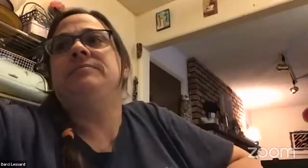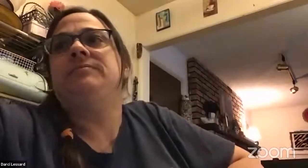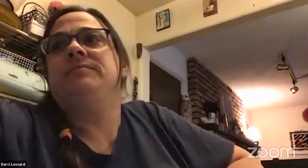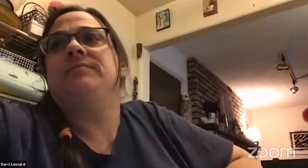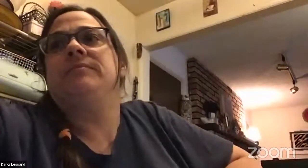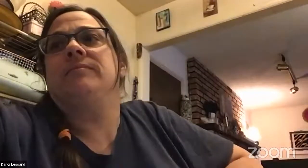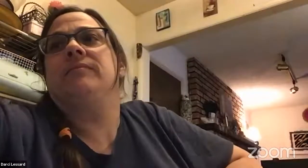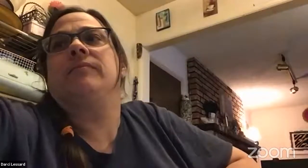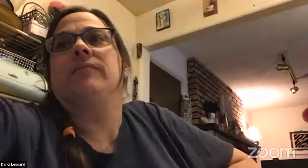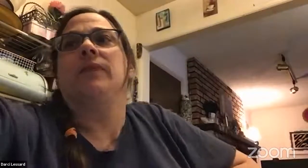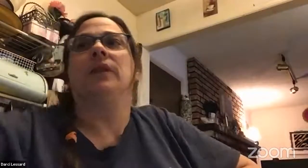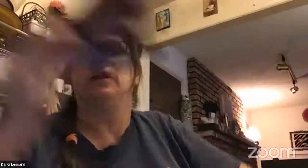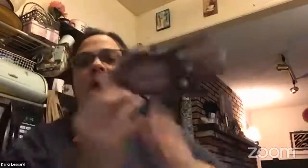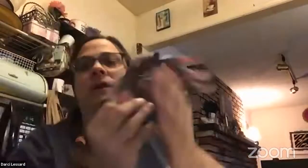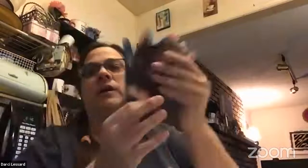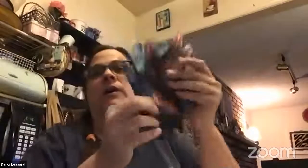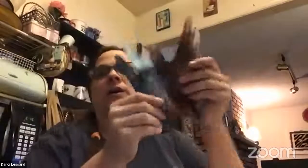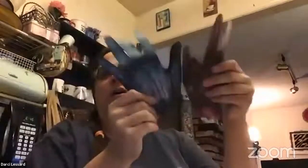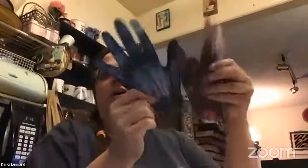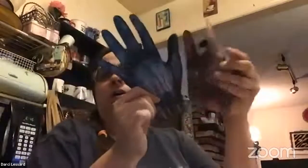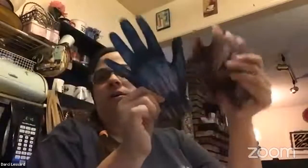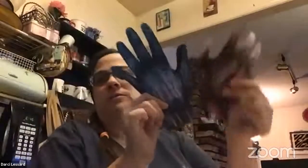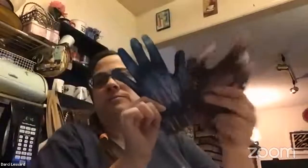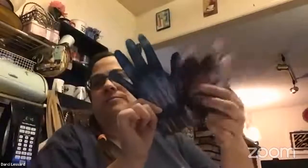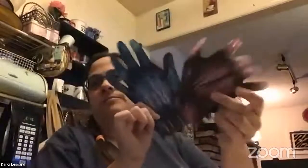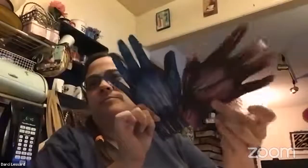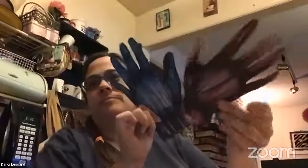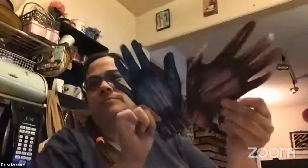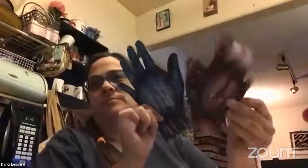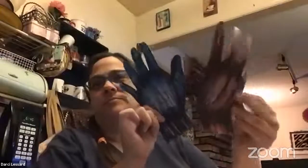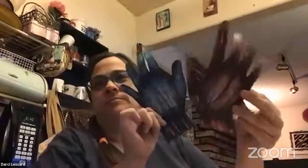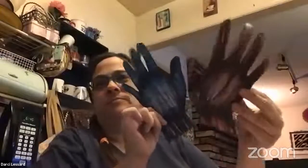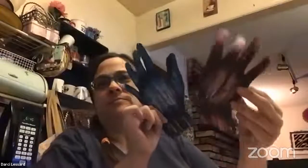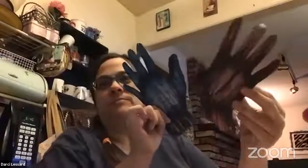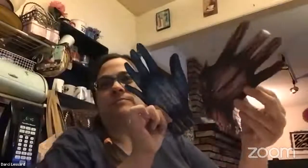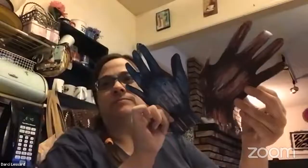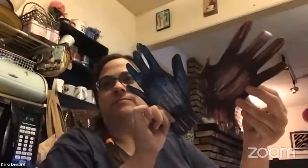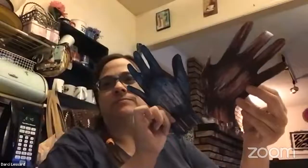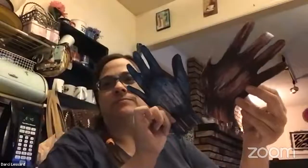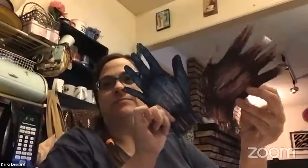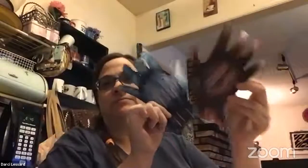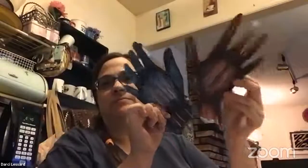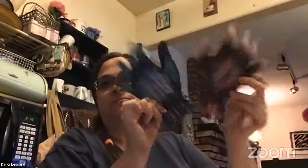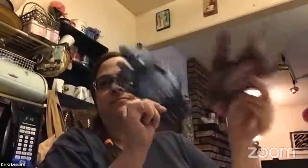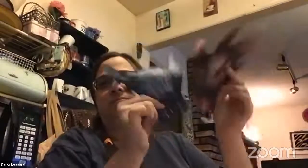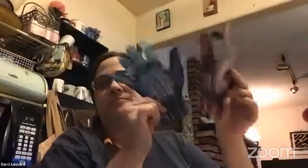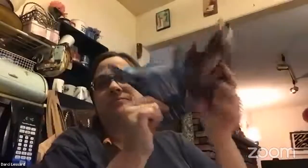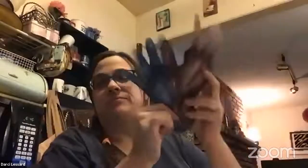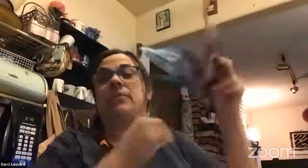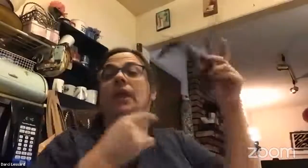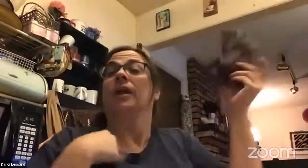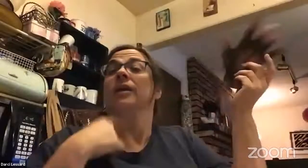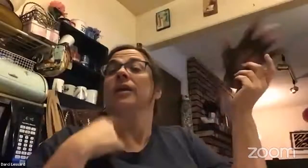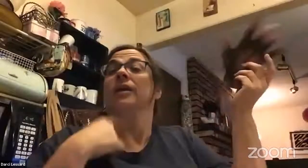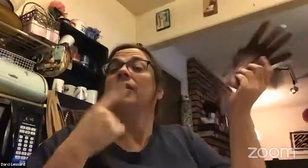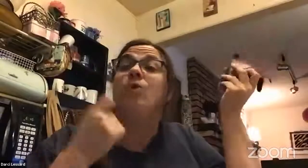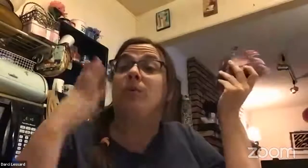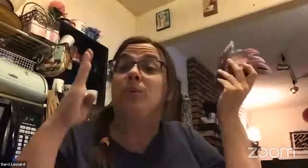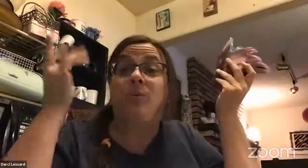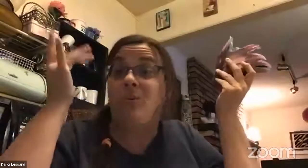was thinking. Let me just pull that over. So I've got these cut out in just different color, and it kind of has a texture to